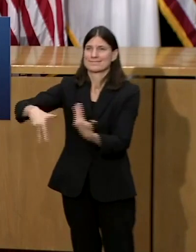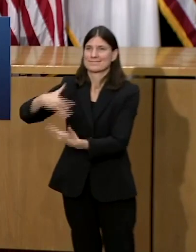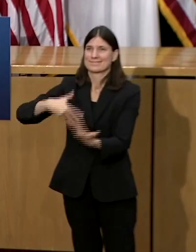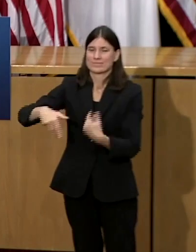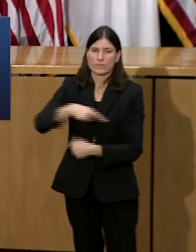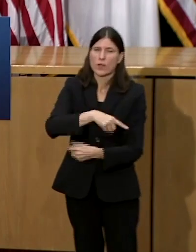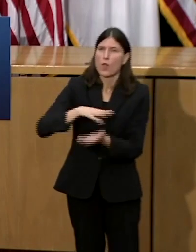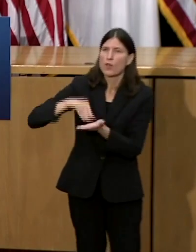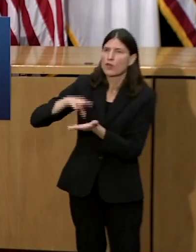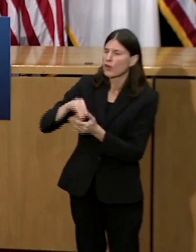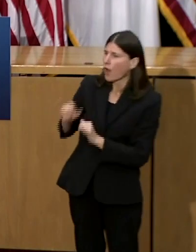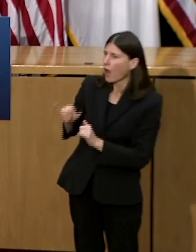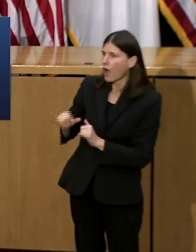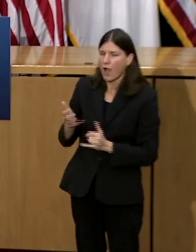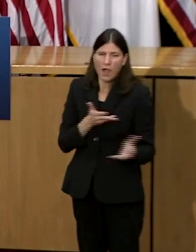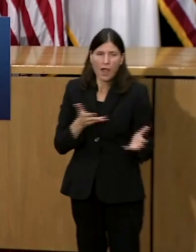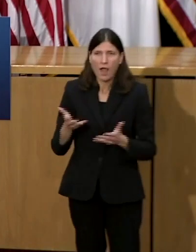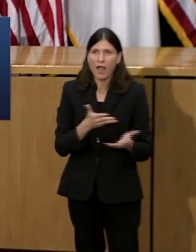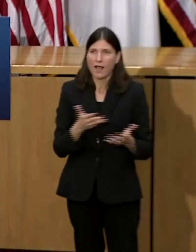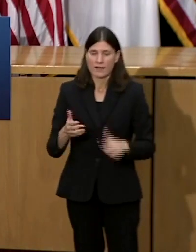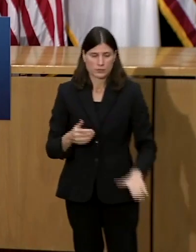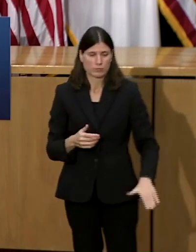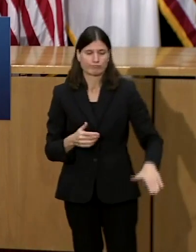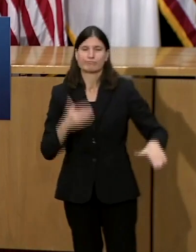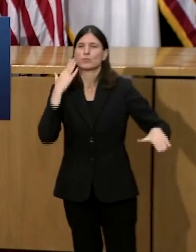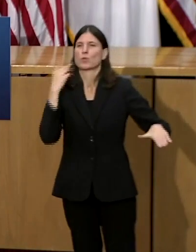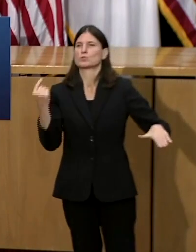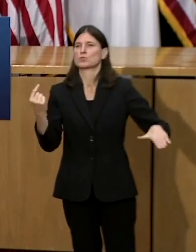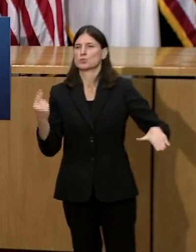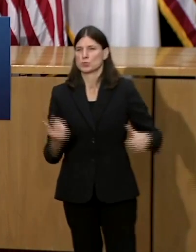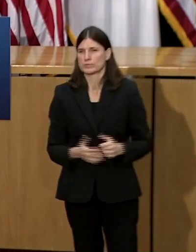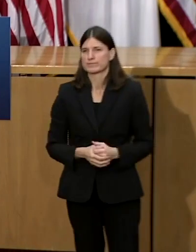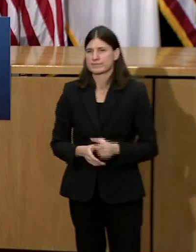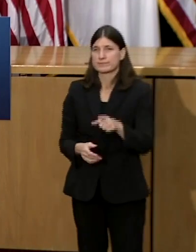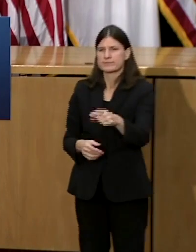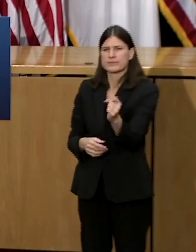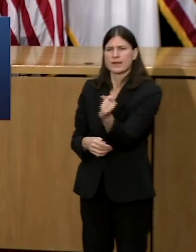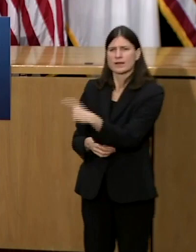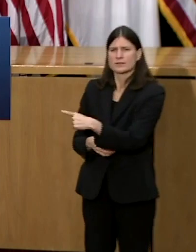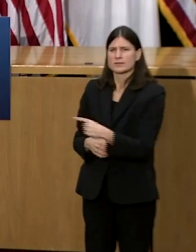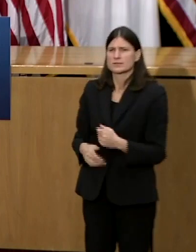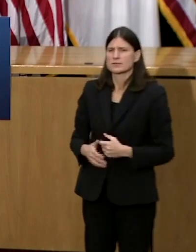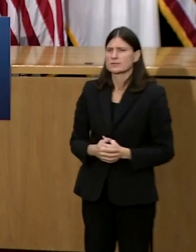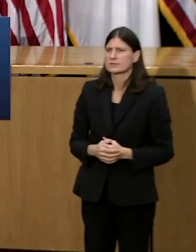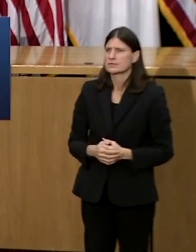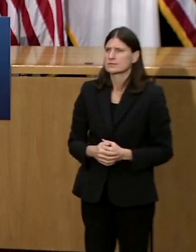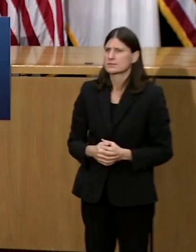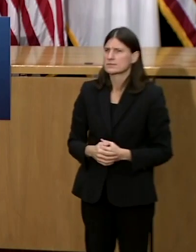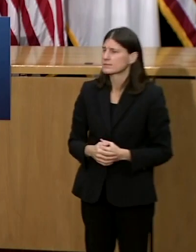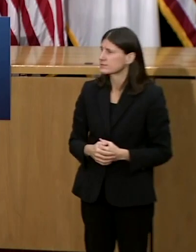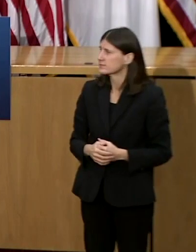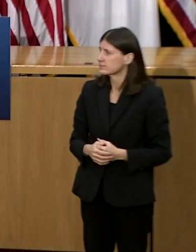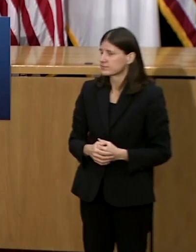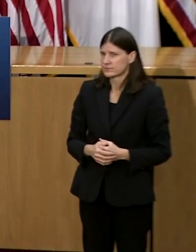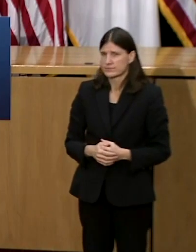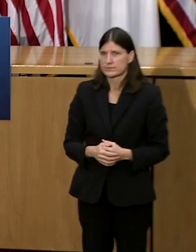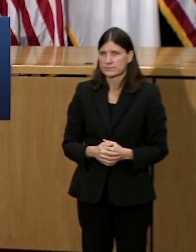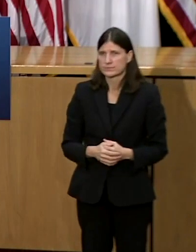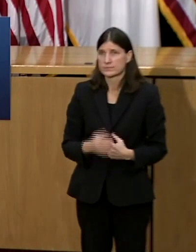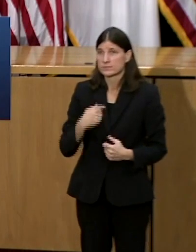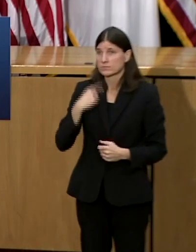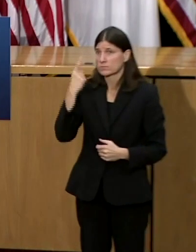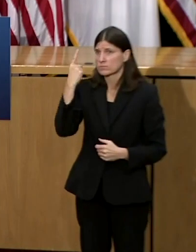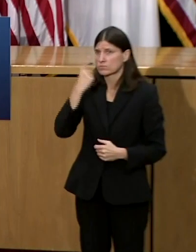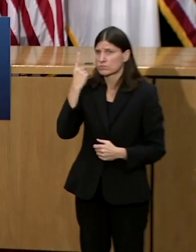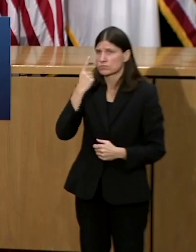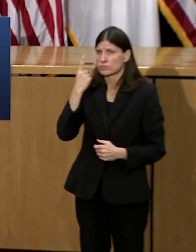skills. Doctor, in Somerville and Medford, I believe with TOPS, the town is doing some kind of pool testing system